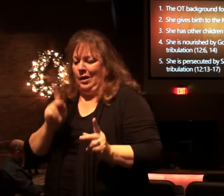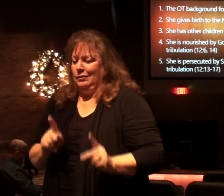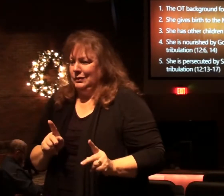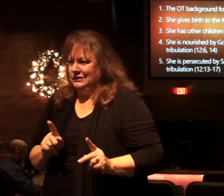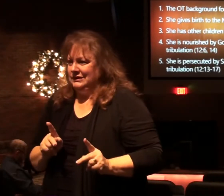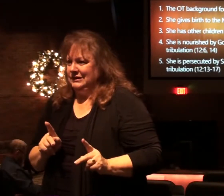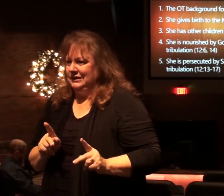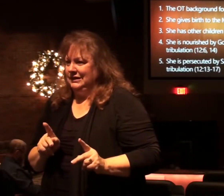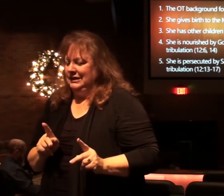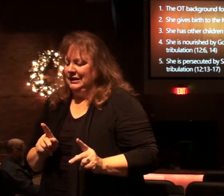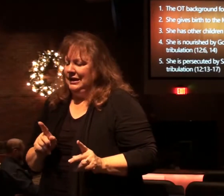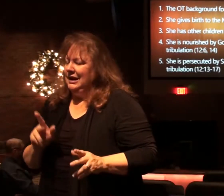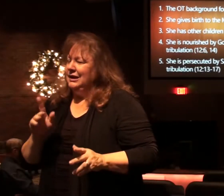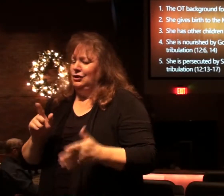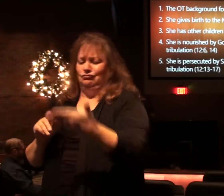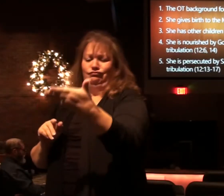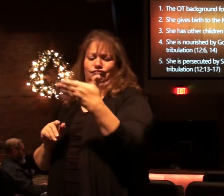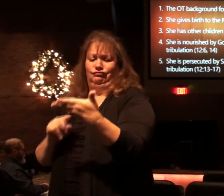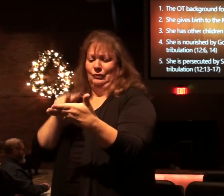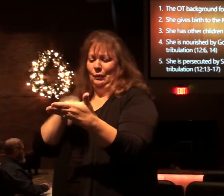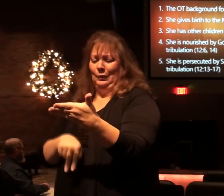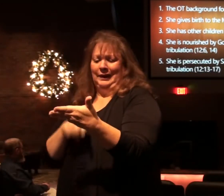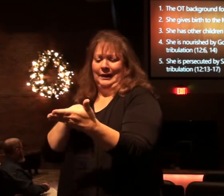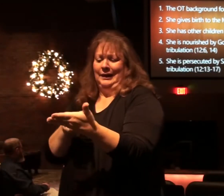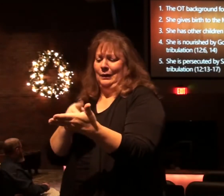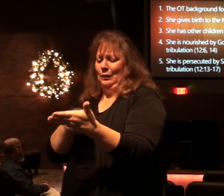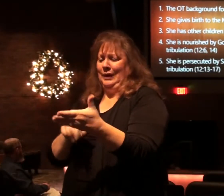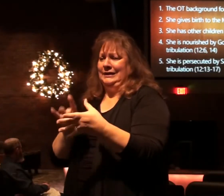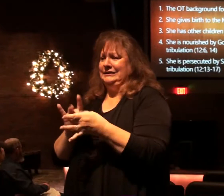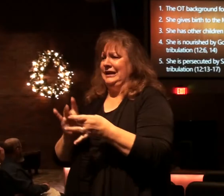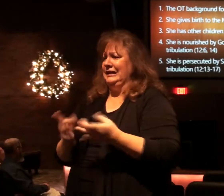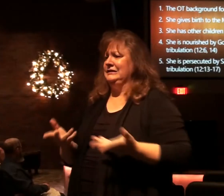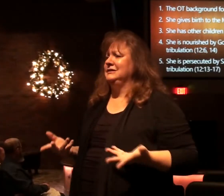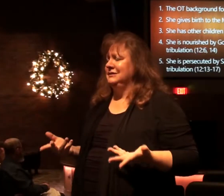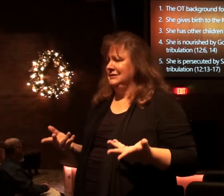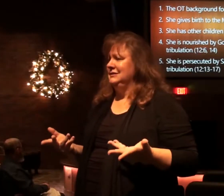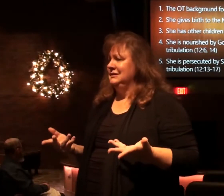to move away from just taking it in its simple, literal form,